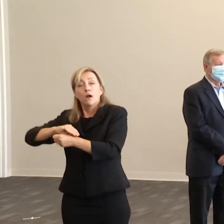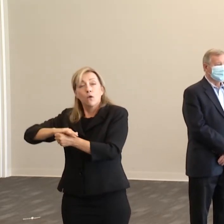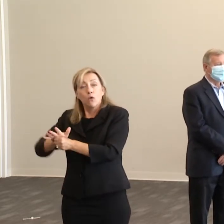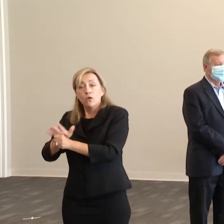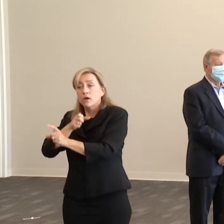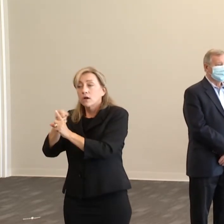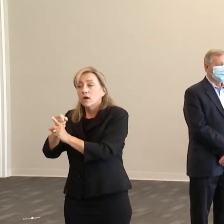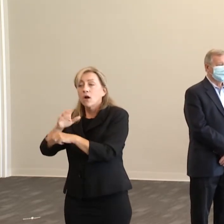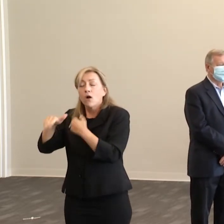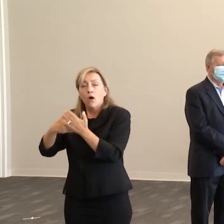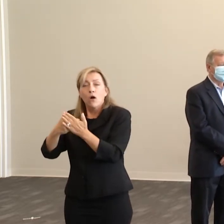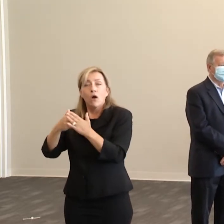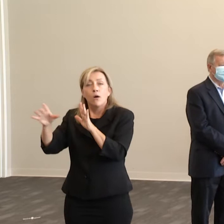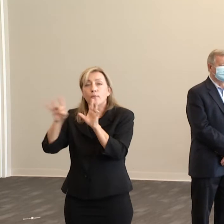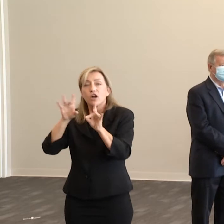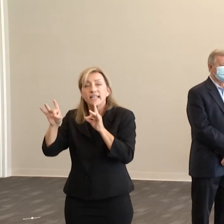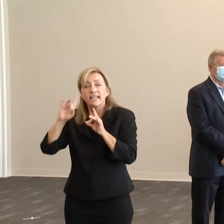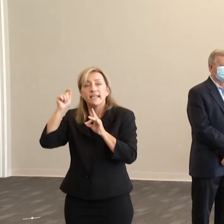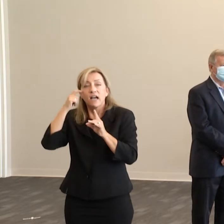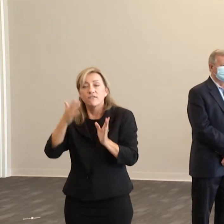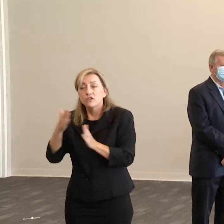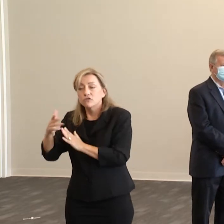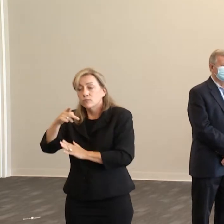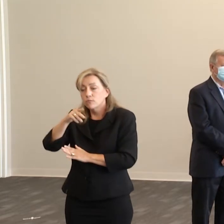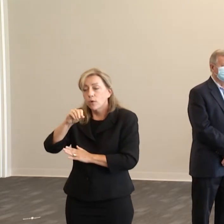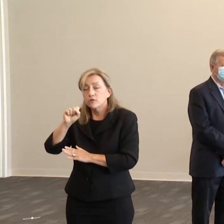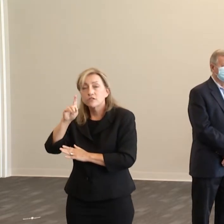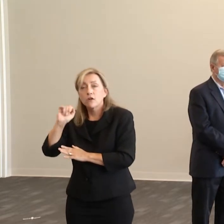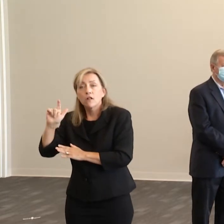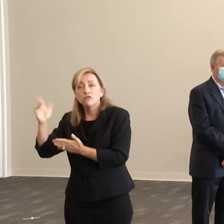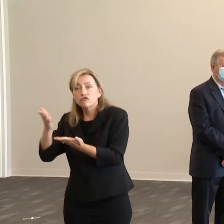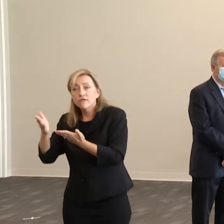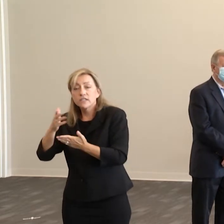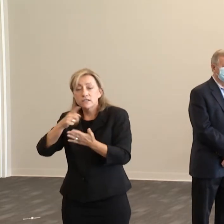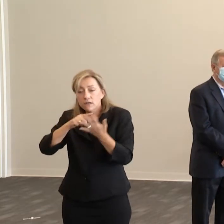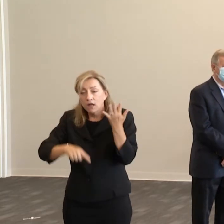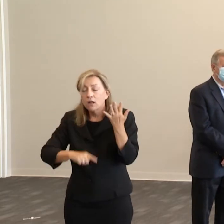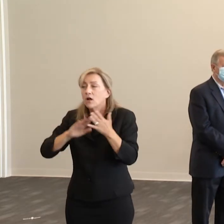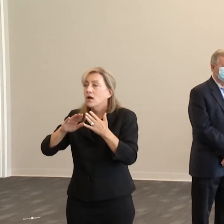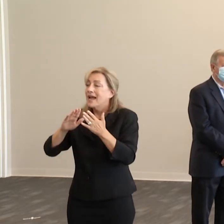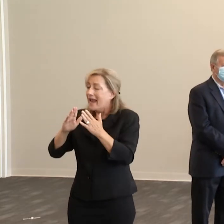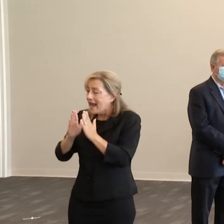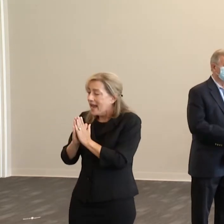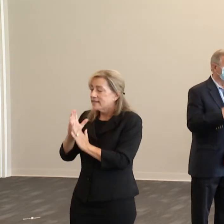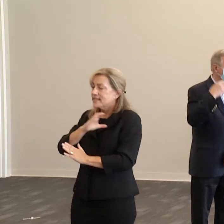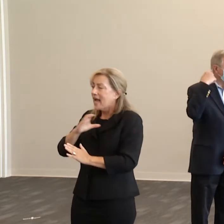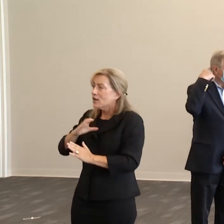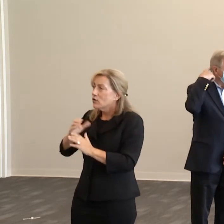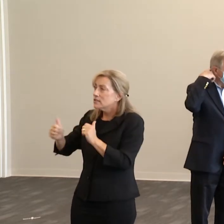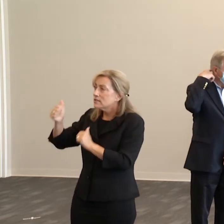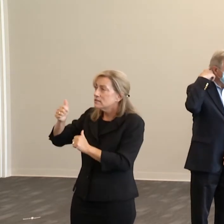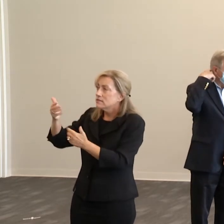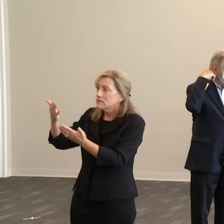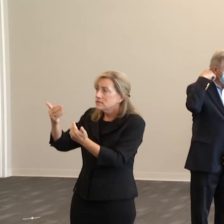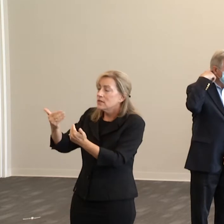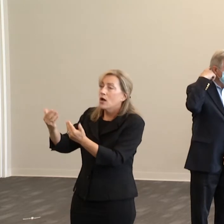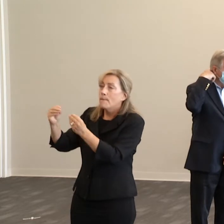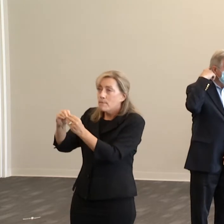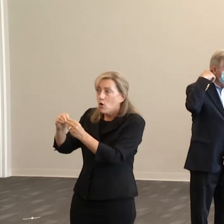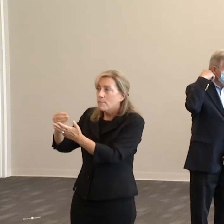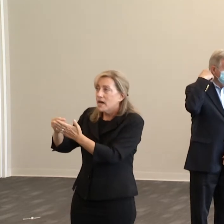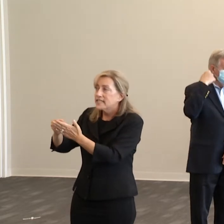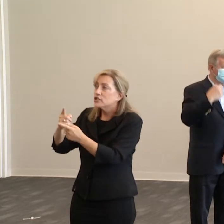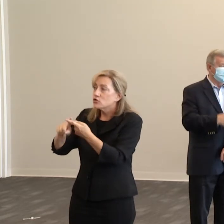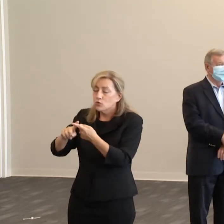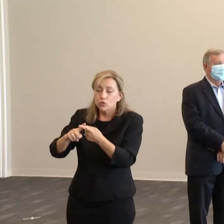Governors from the Postal Service asked Congress for additional funding to cover the specific costs of coronavirus. And again, this is about